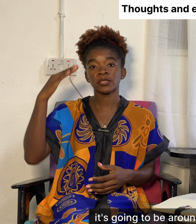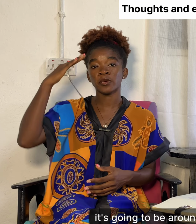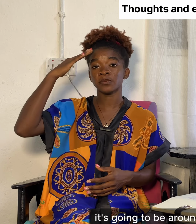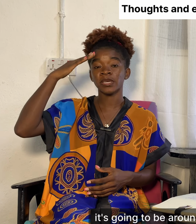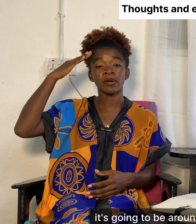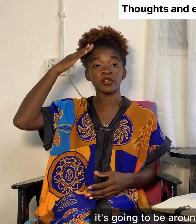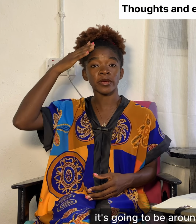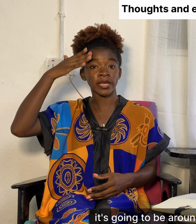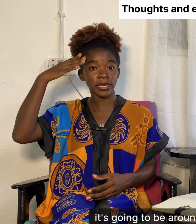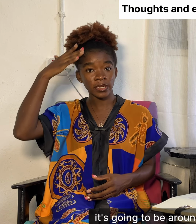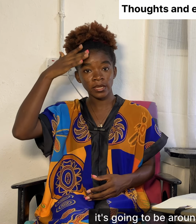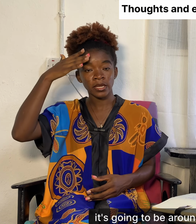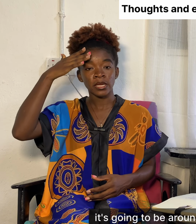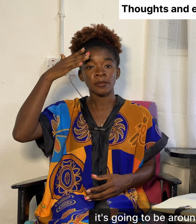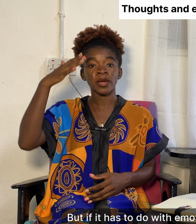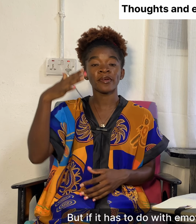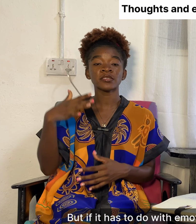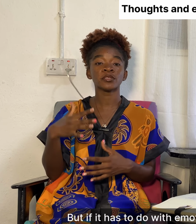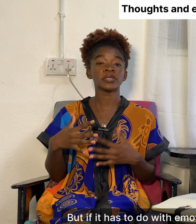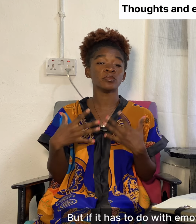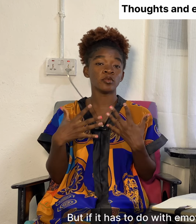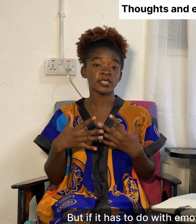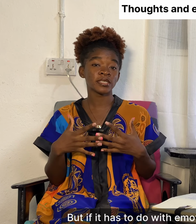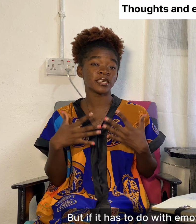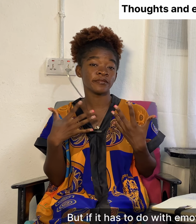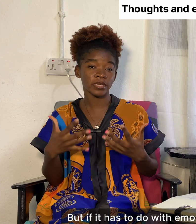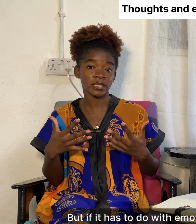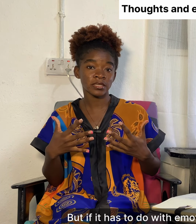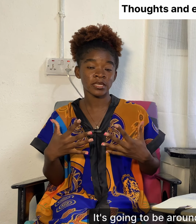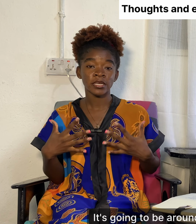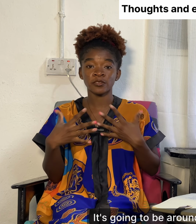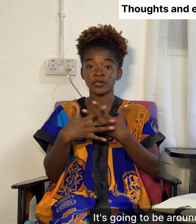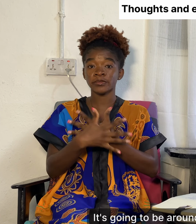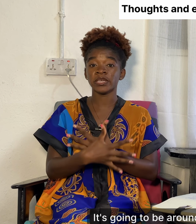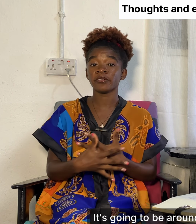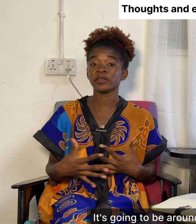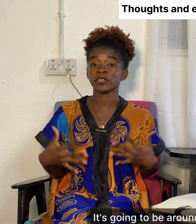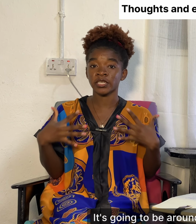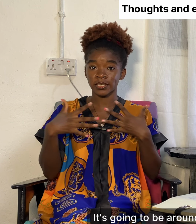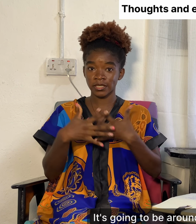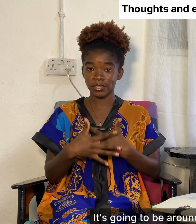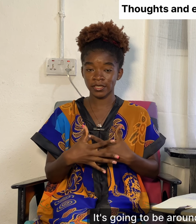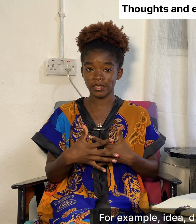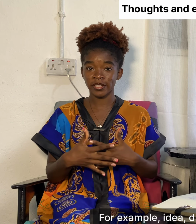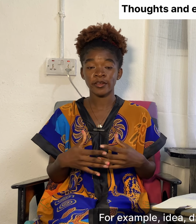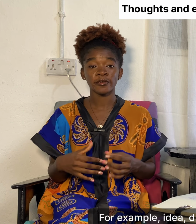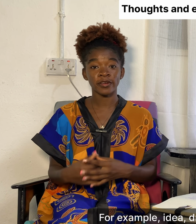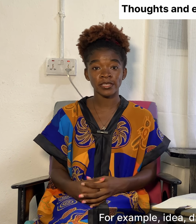going to be around your head. But if it has to do with emotions and feelings, it's going to be around your chest. For